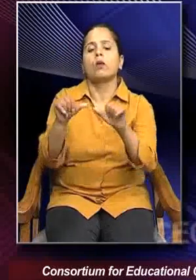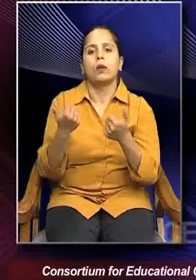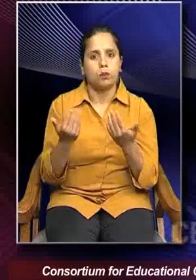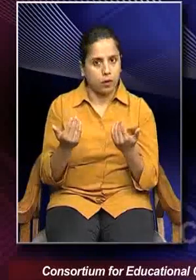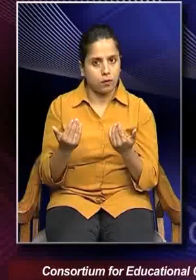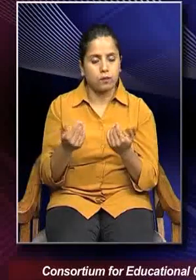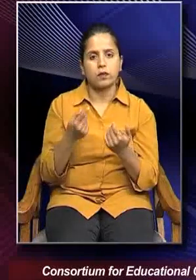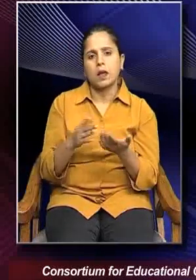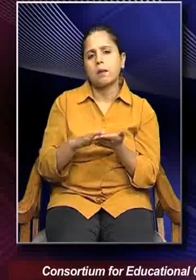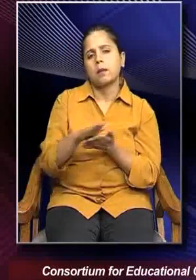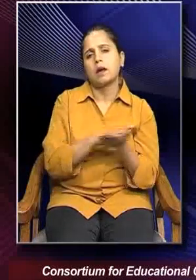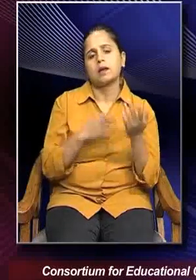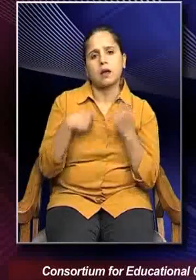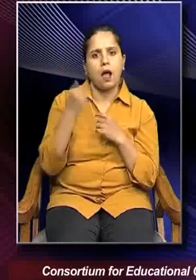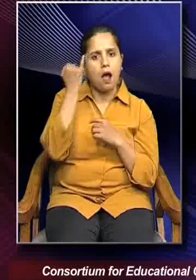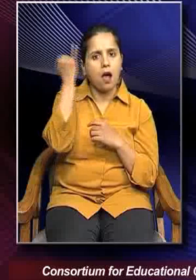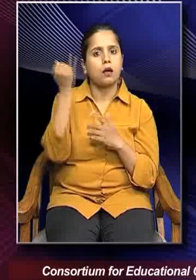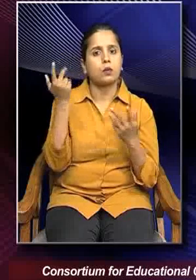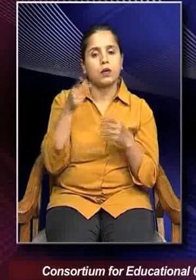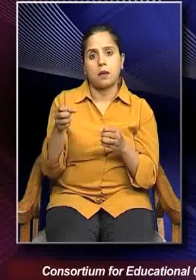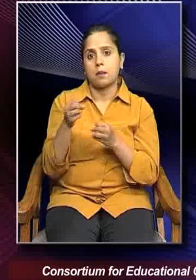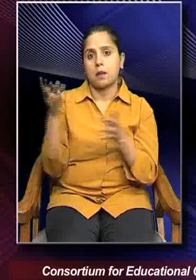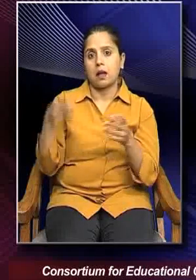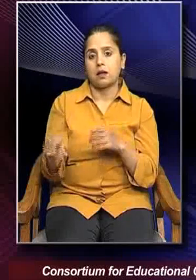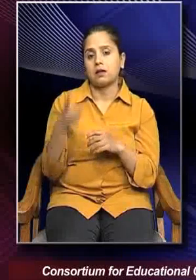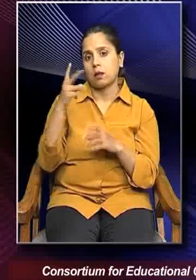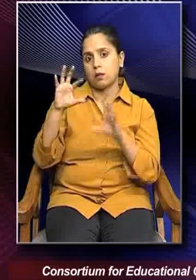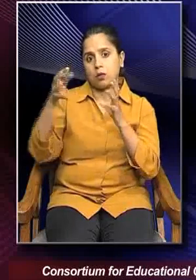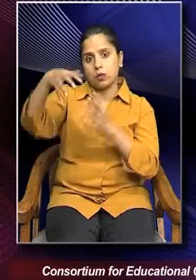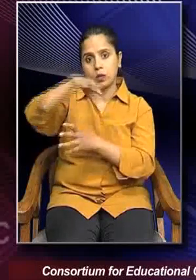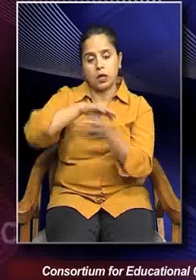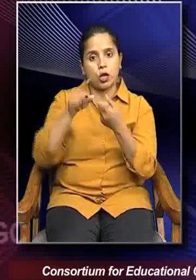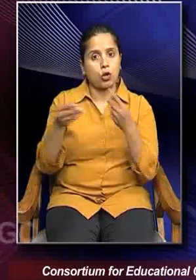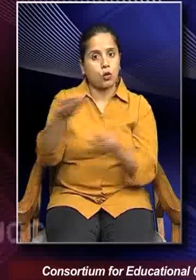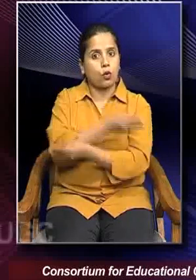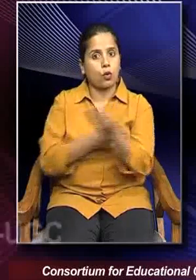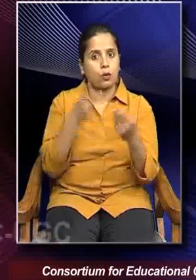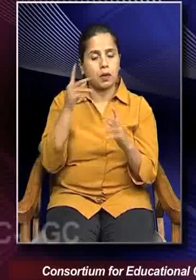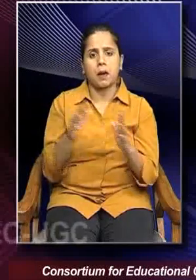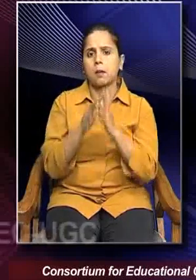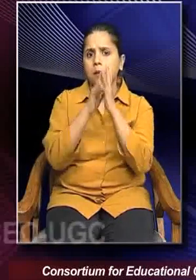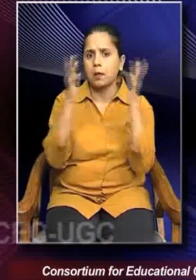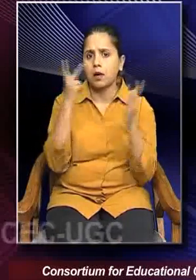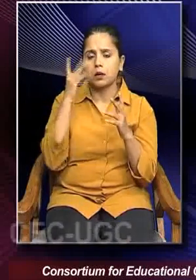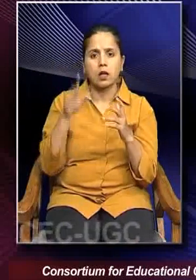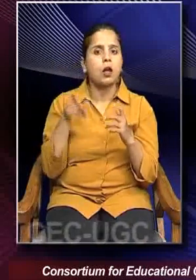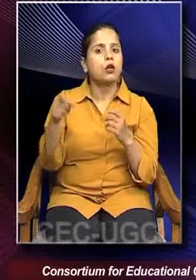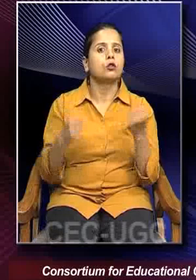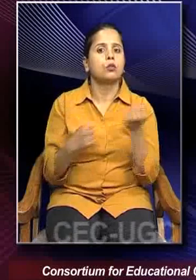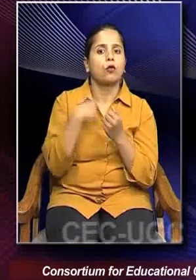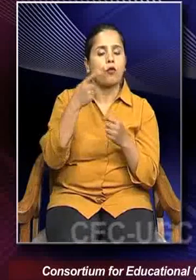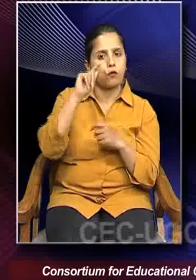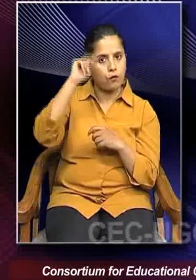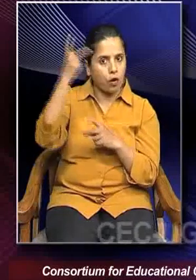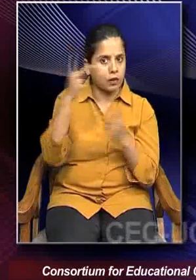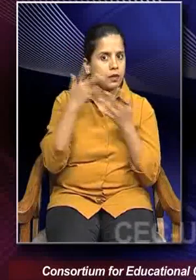So in basic sense, the idea is that majority of these nations and economies is largely supported through foreign